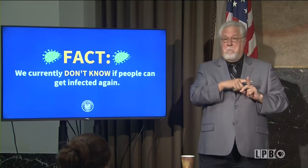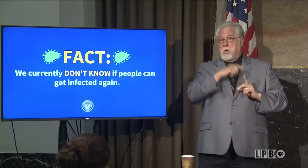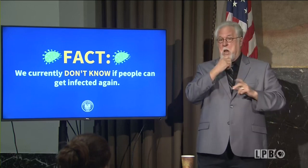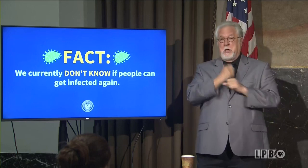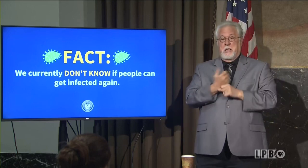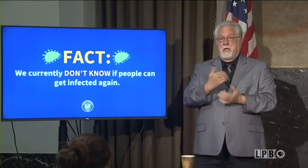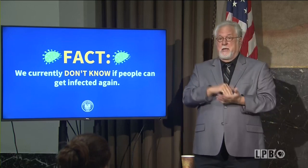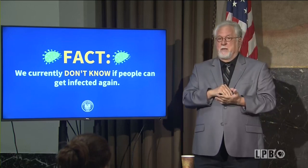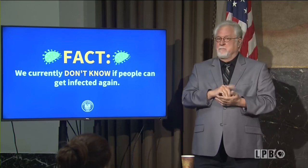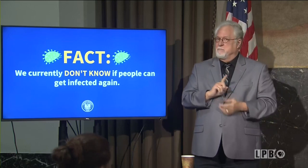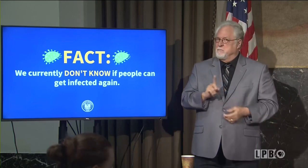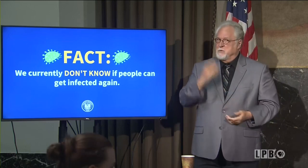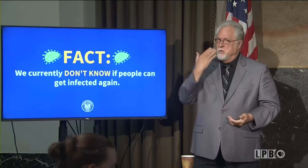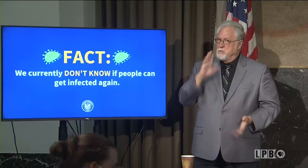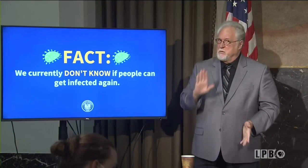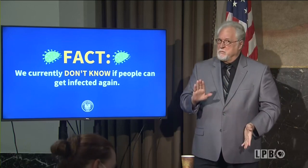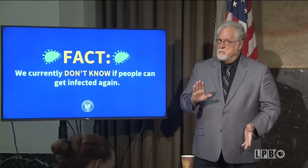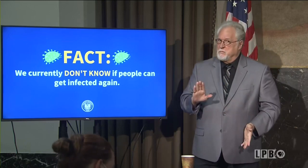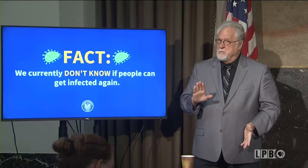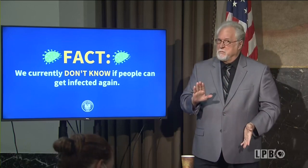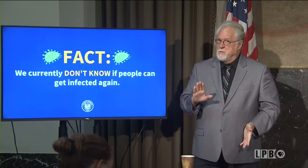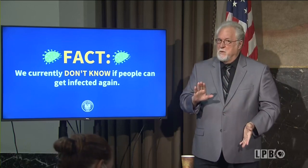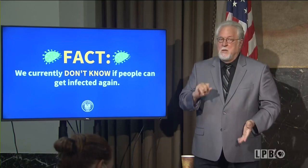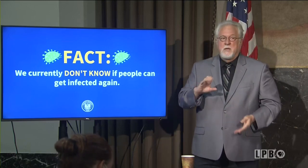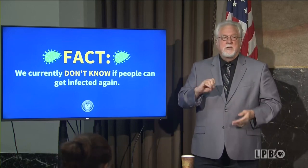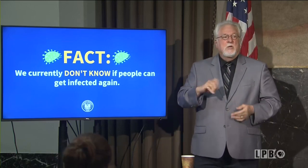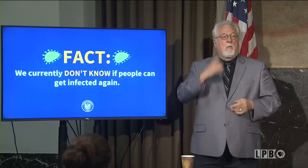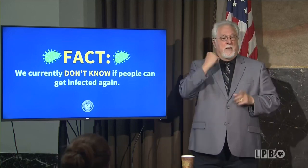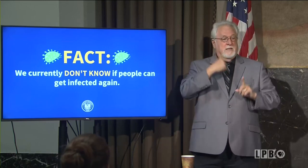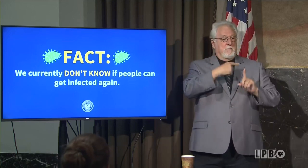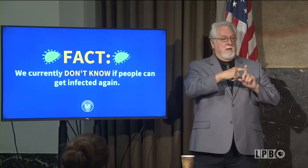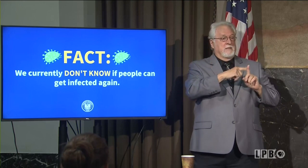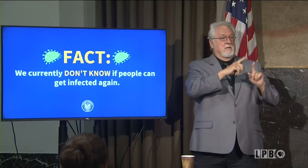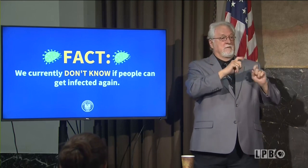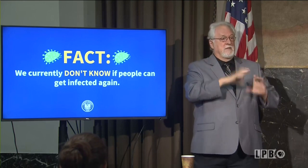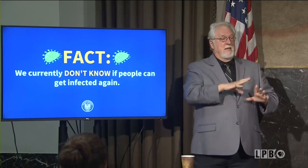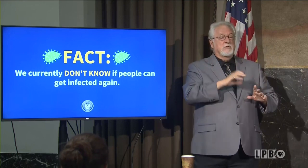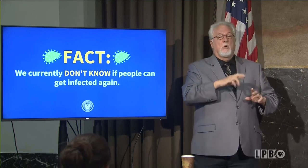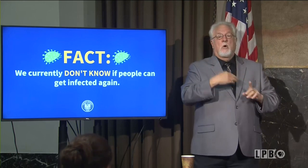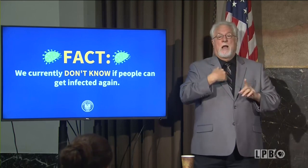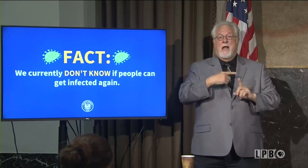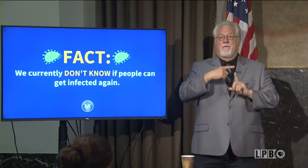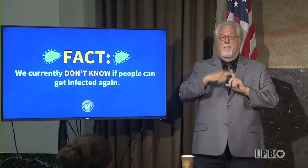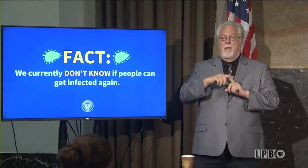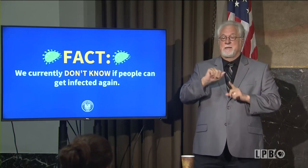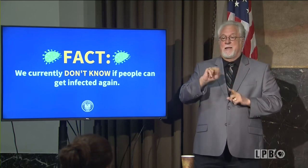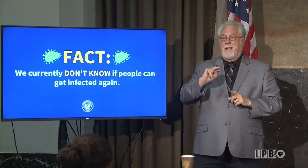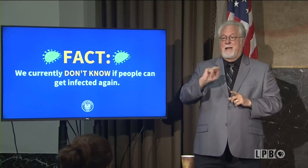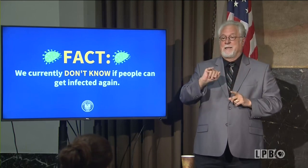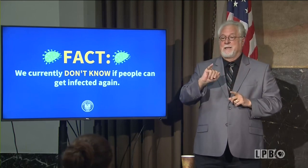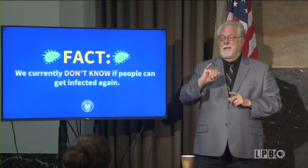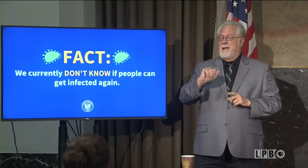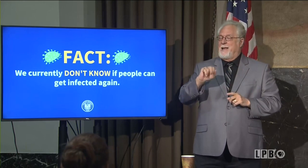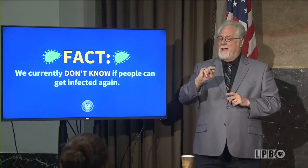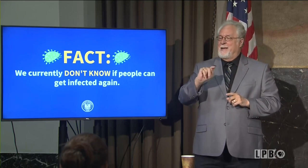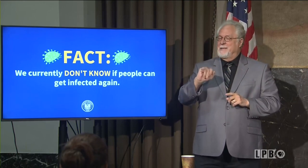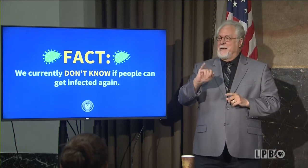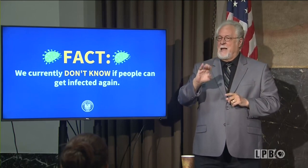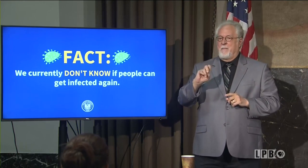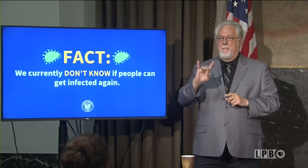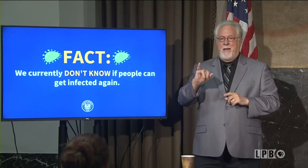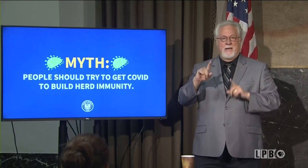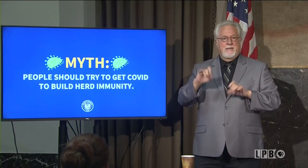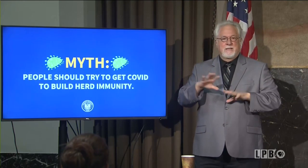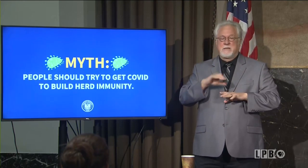again. Don't know the answer to that. So just because you had a positive test or you have a positive antibody test doesn't mean you won't get it